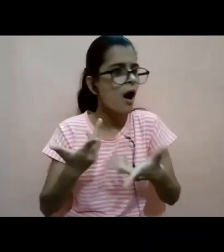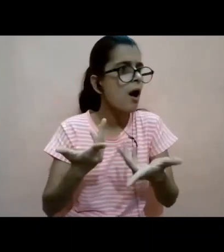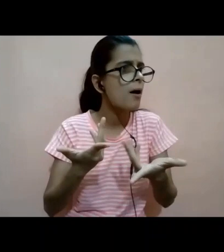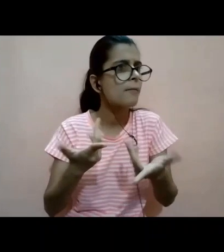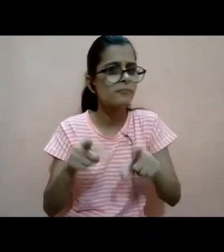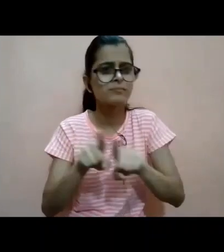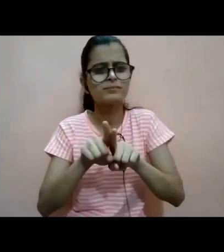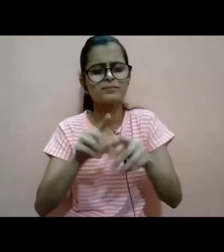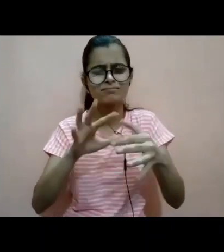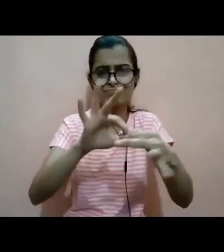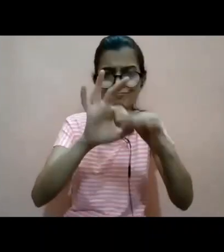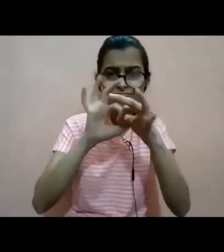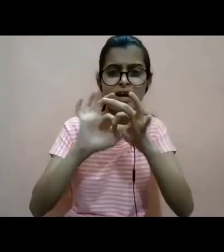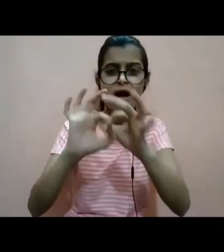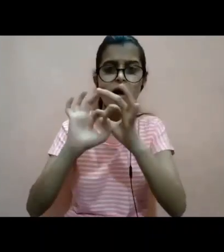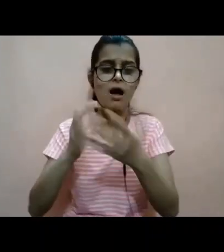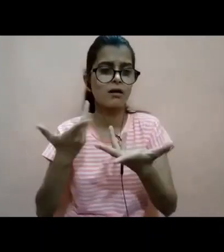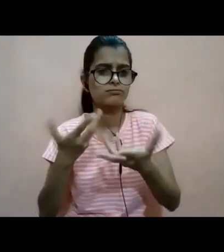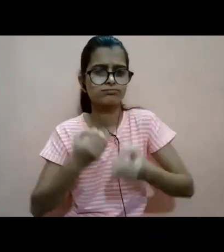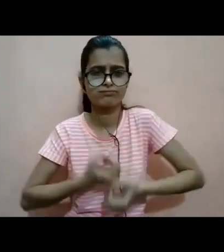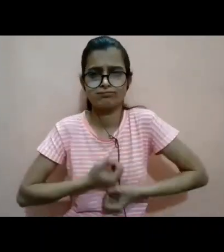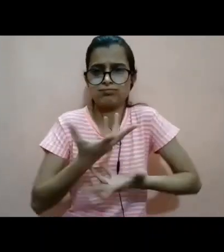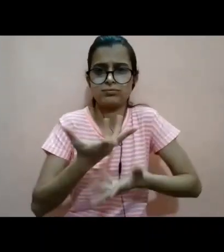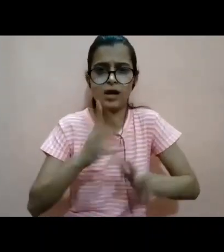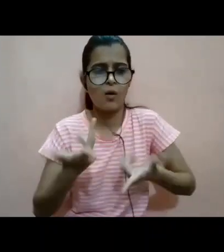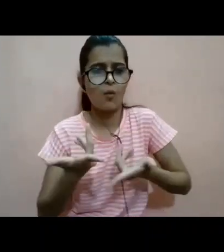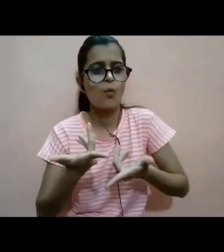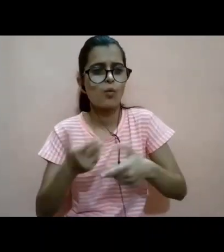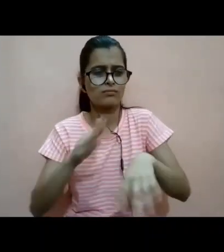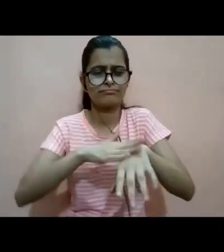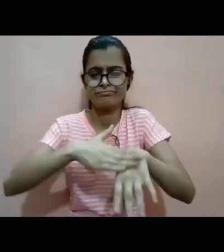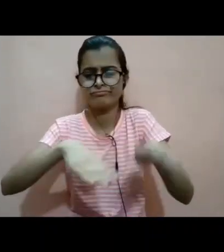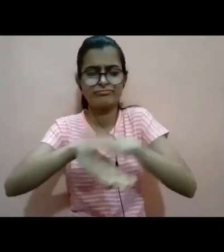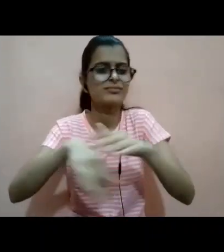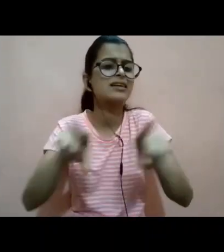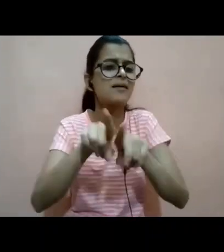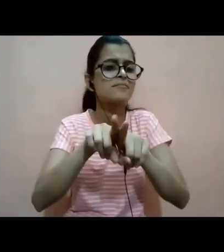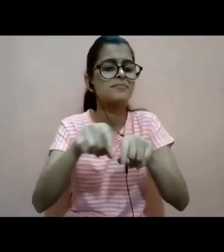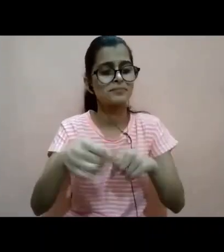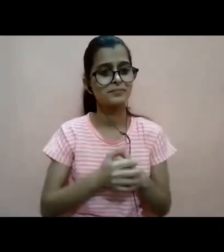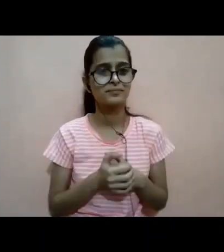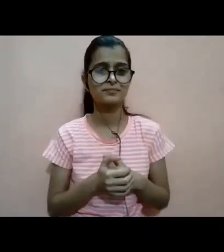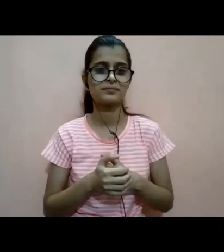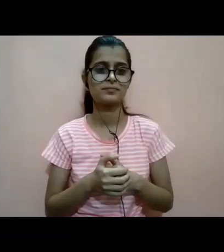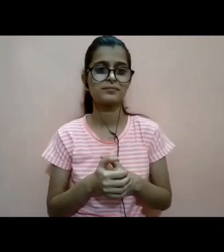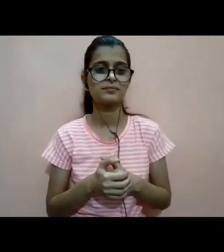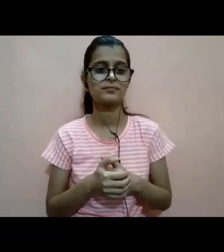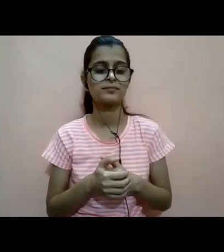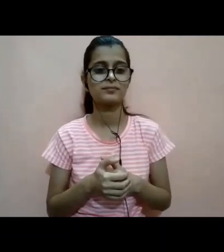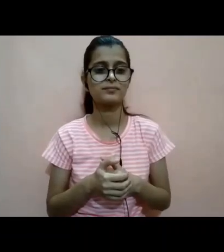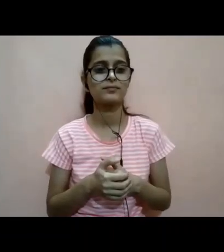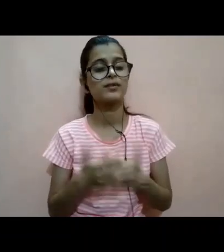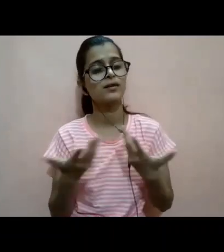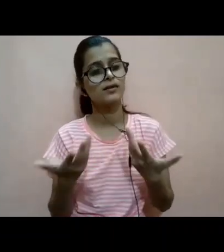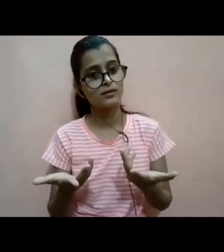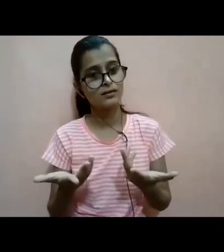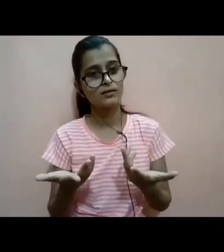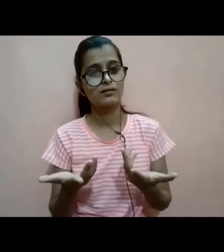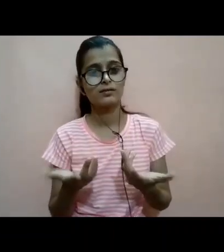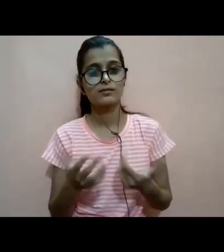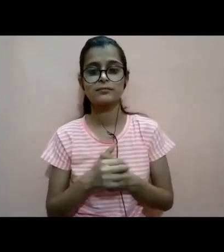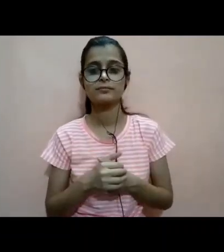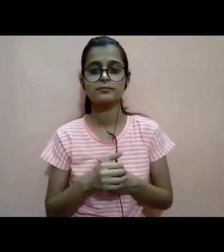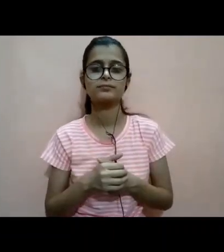with one another. I mean, I made the huge mistake. I went to a 60th birthday party on Saturday night, and I saw someone, I immediately hugged them.